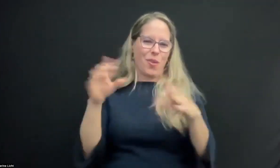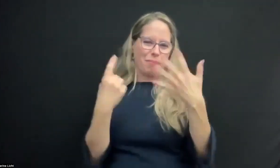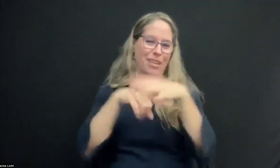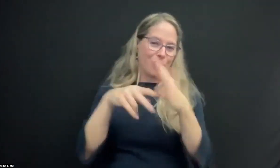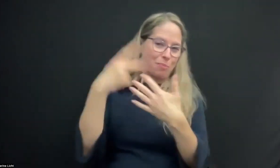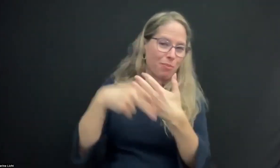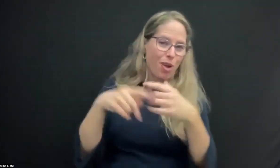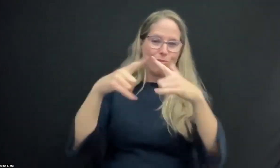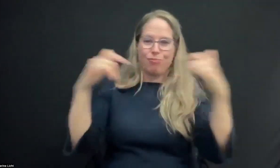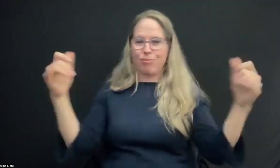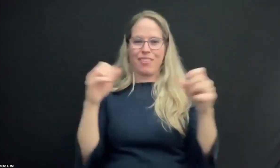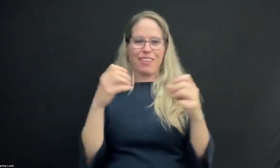curriculum that maybe